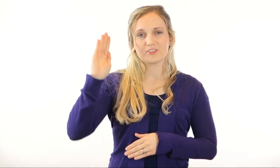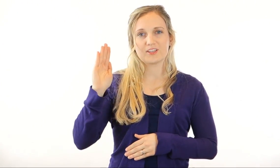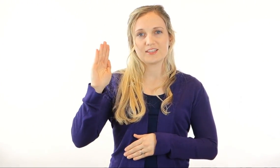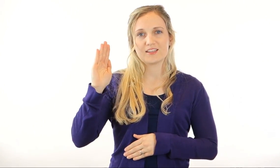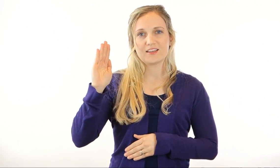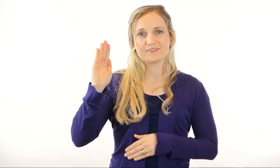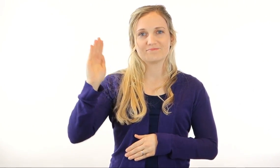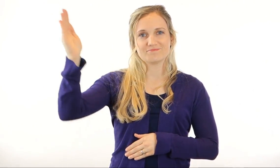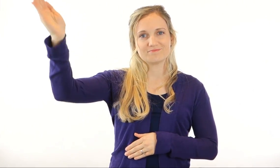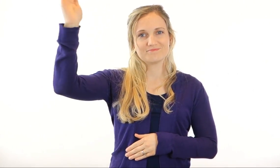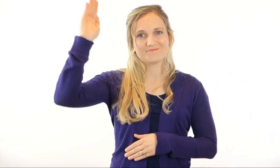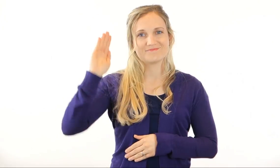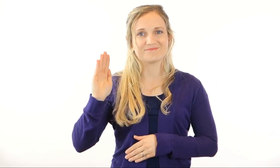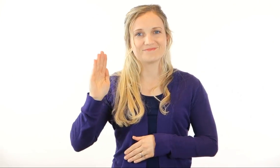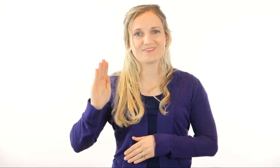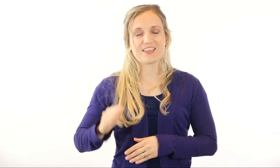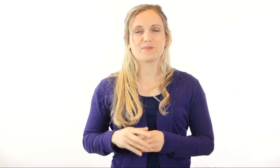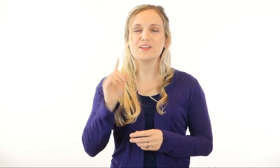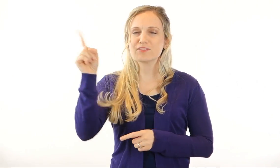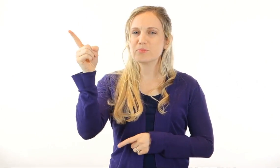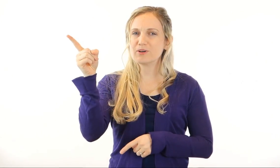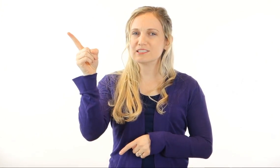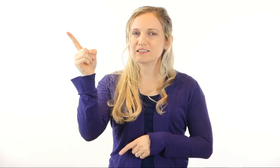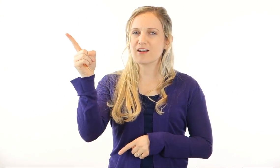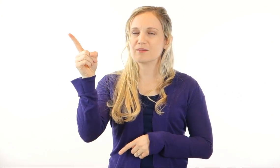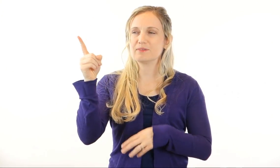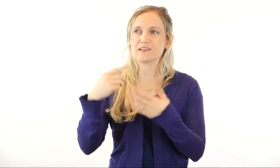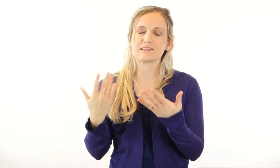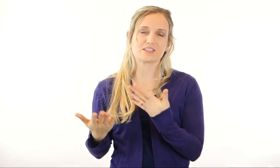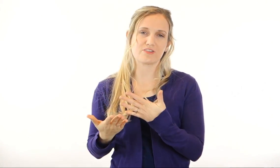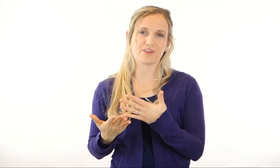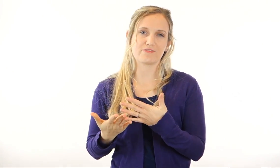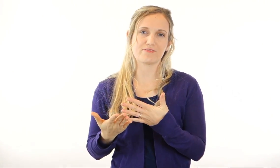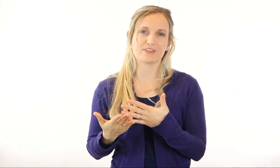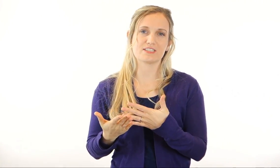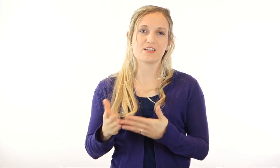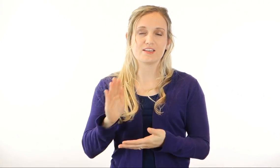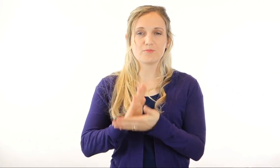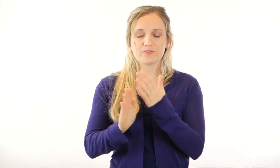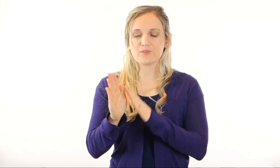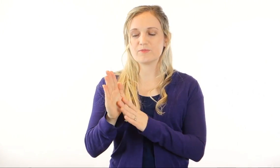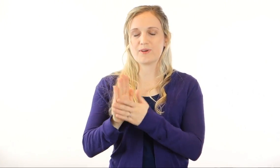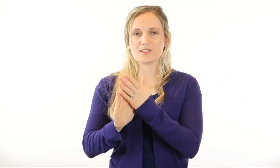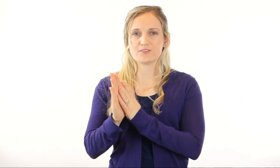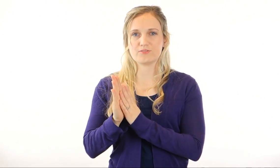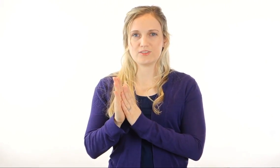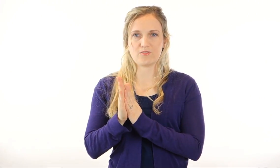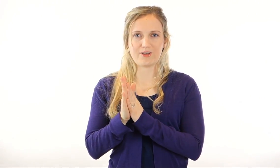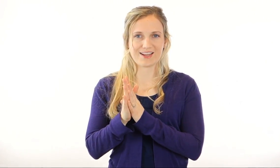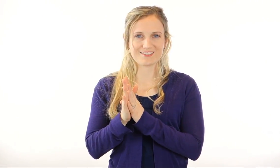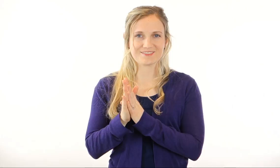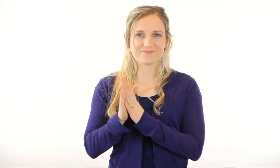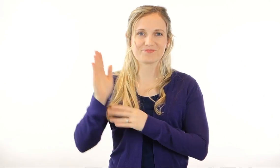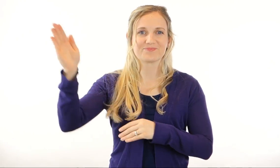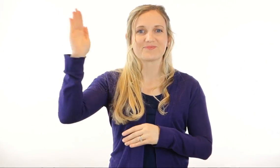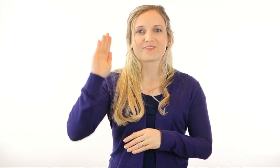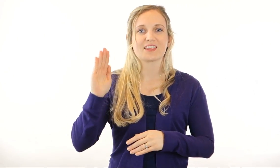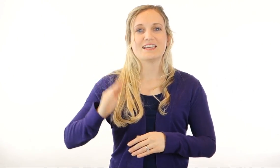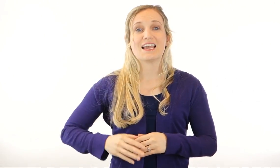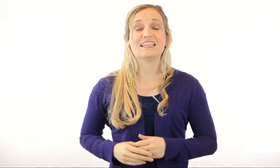God like that. And we never point at God because that's not very reverent. A more formal way is using the whole hand. And he